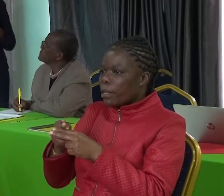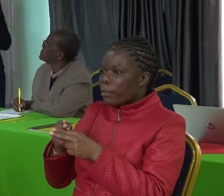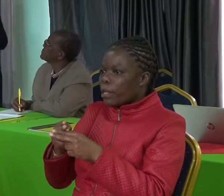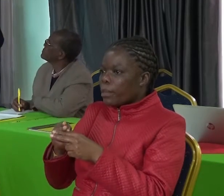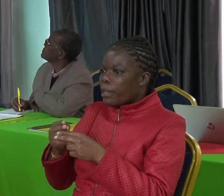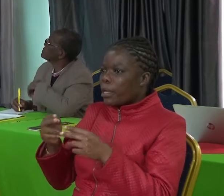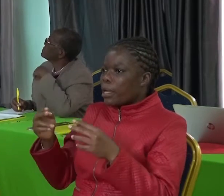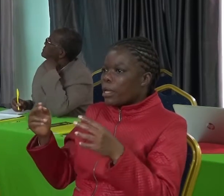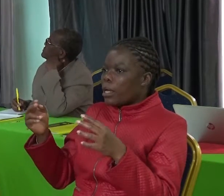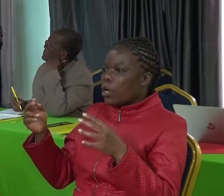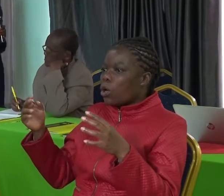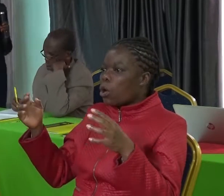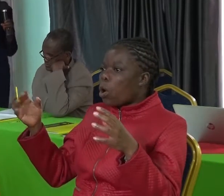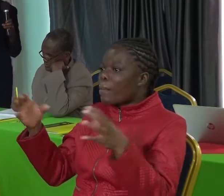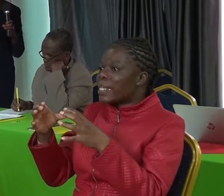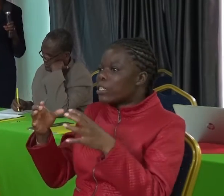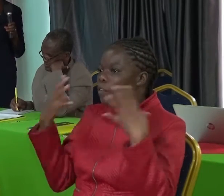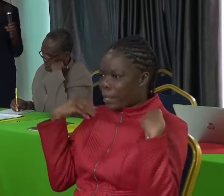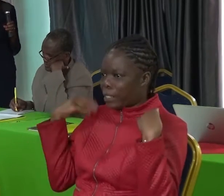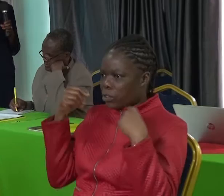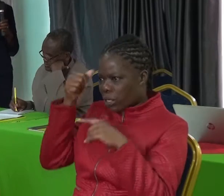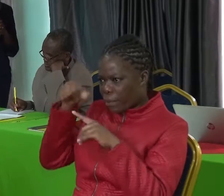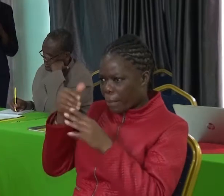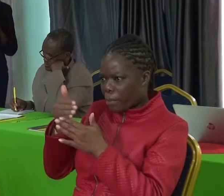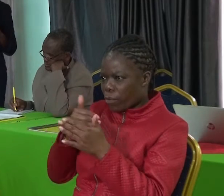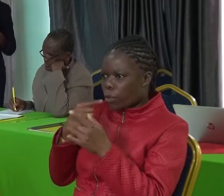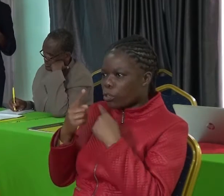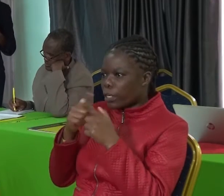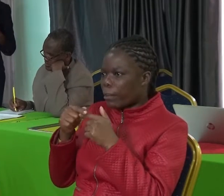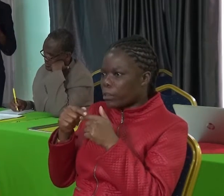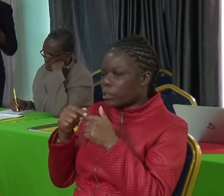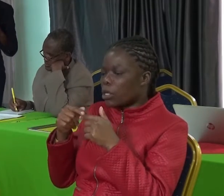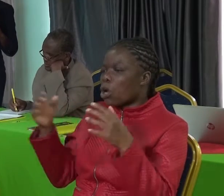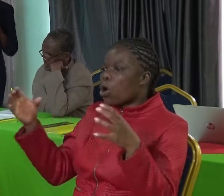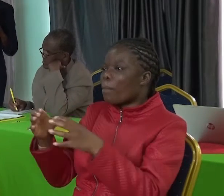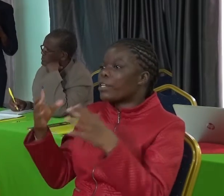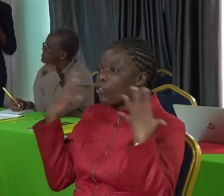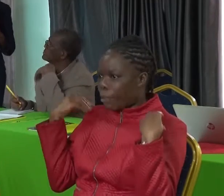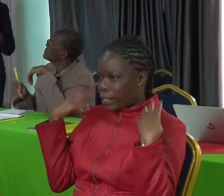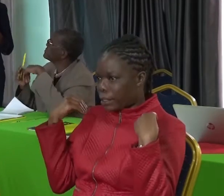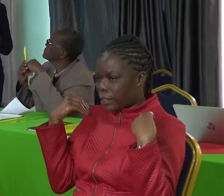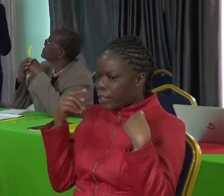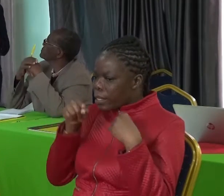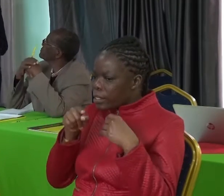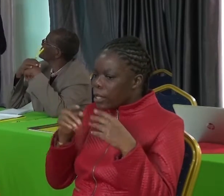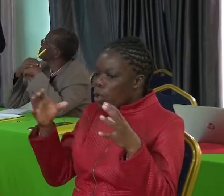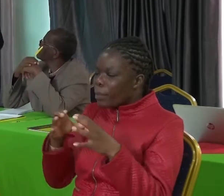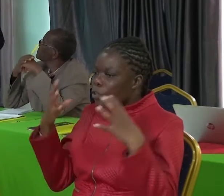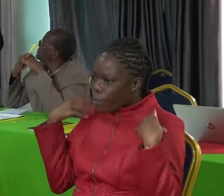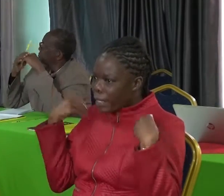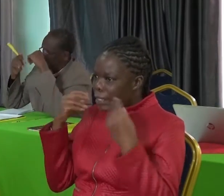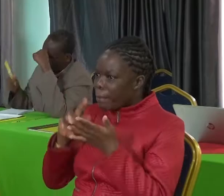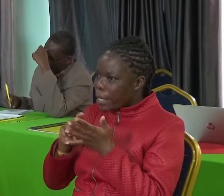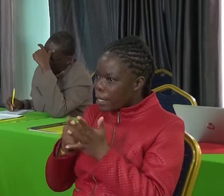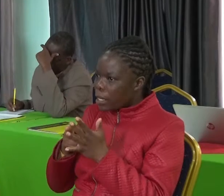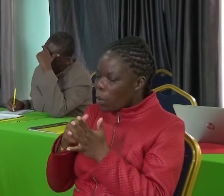of practice. Remember I showed you community of practice before? That community of practice is the one that we are